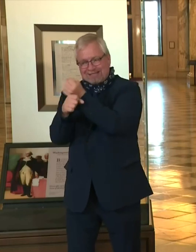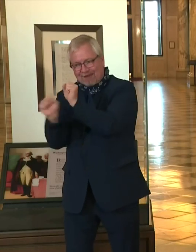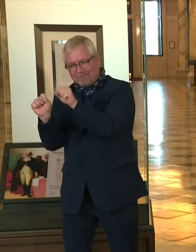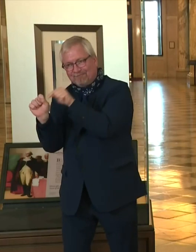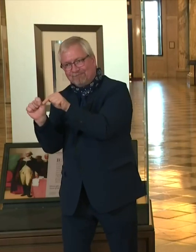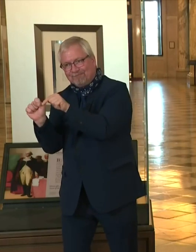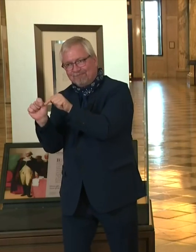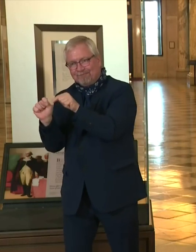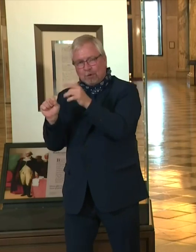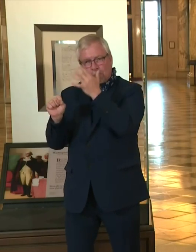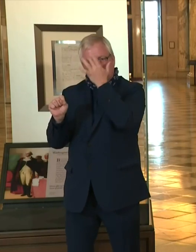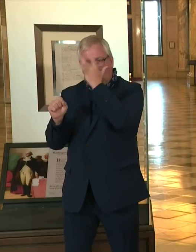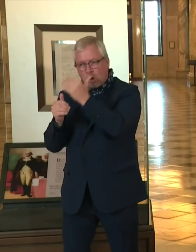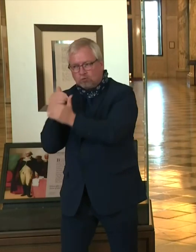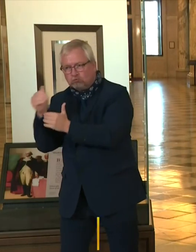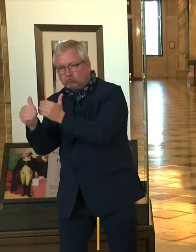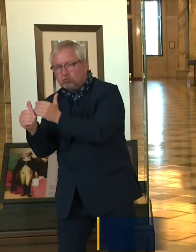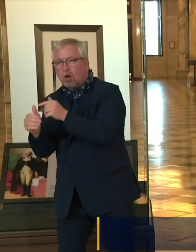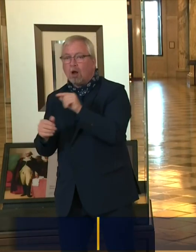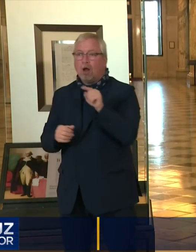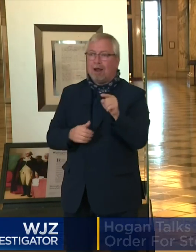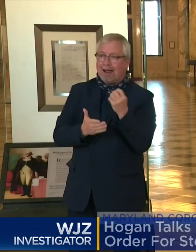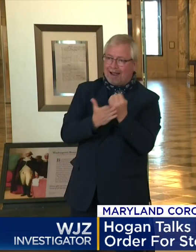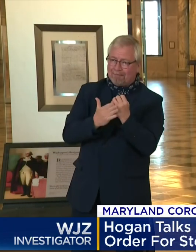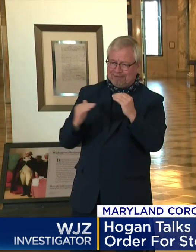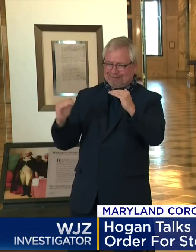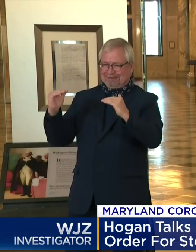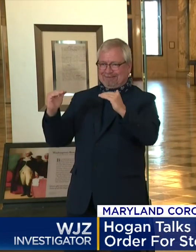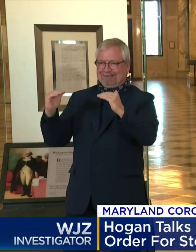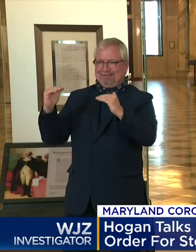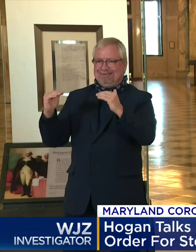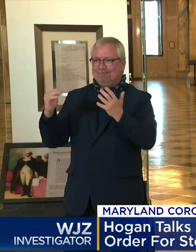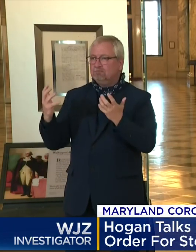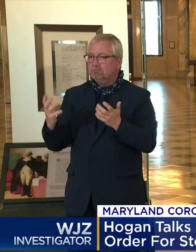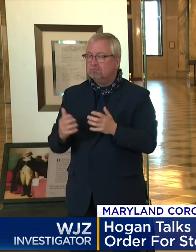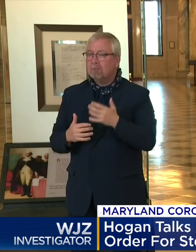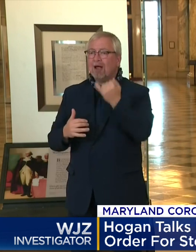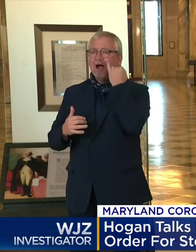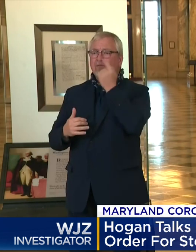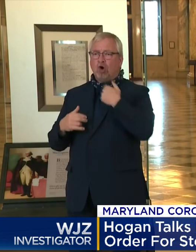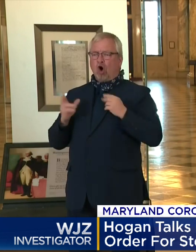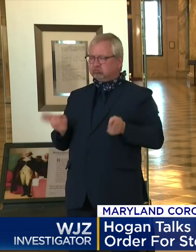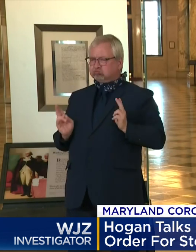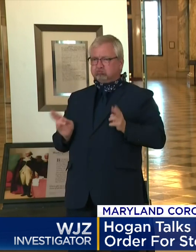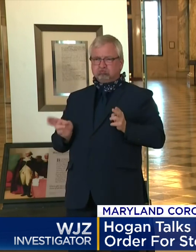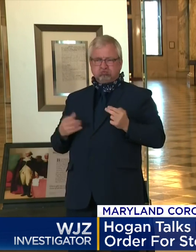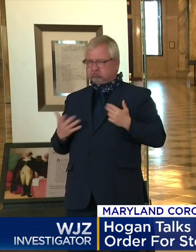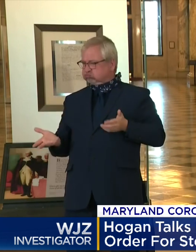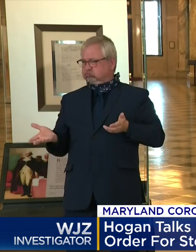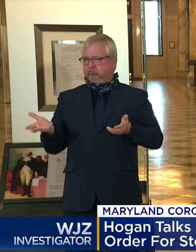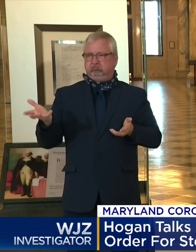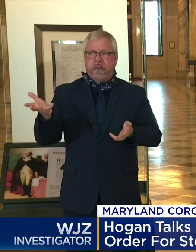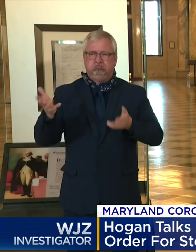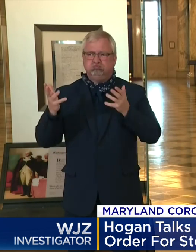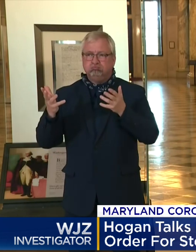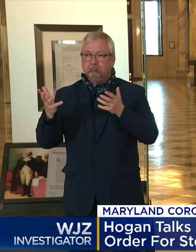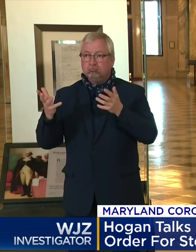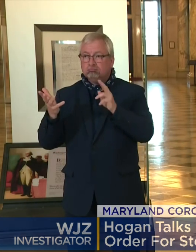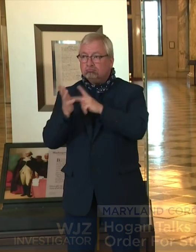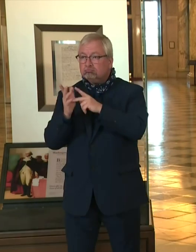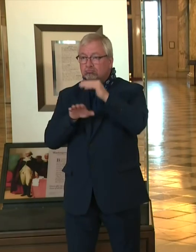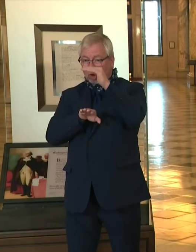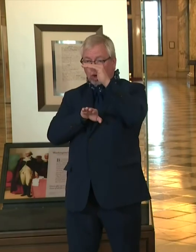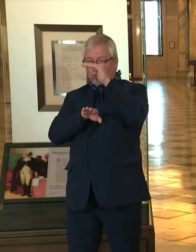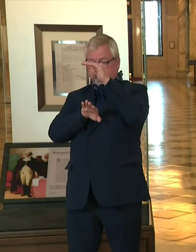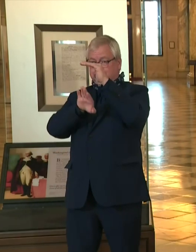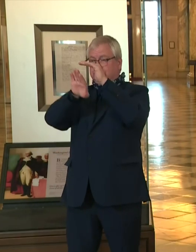The worst possible thing we could do is to take actions too quickly and then have that spike so we look like New York and